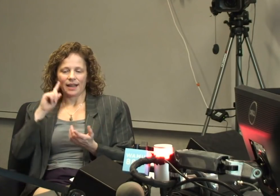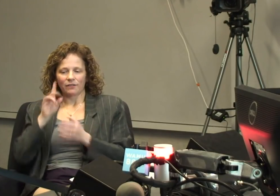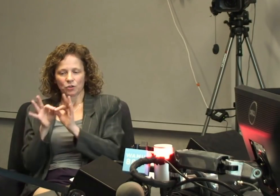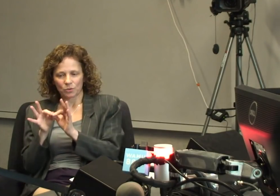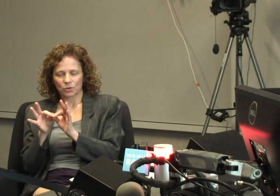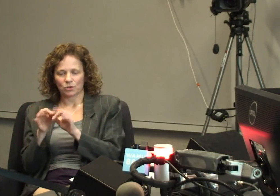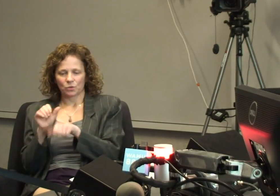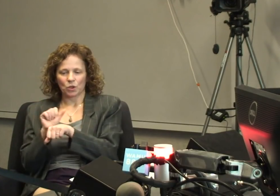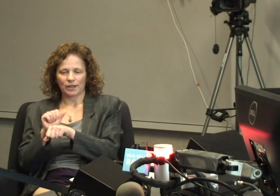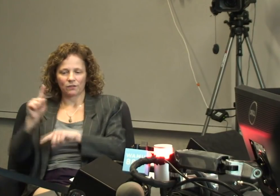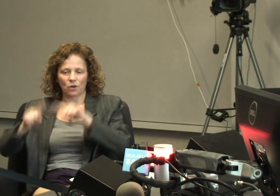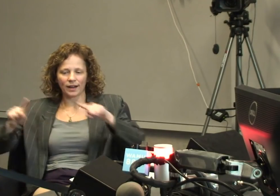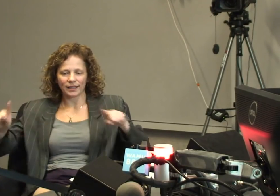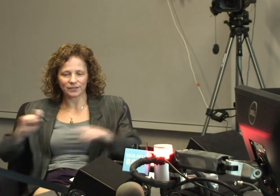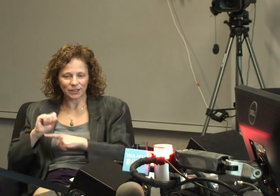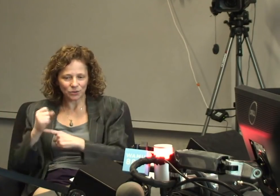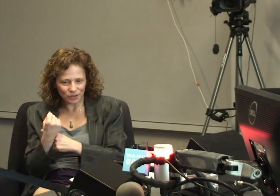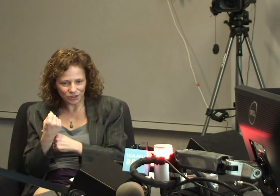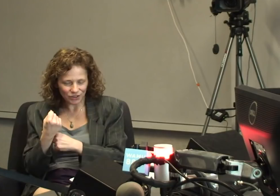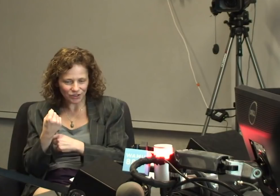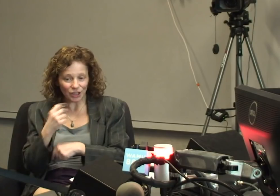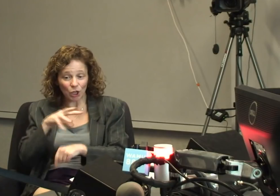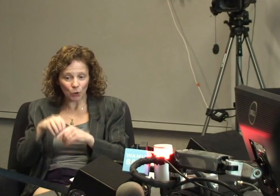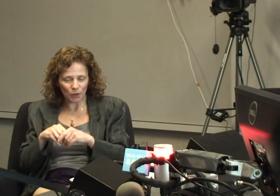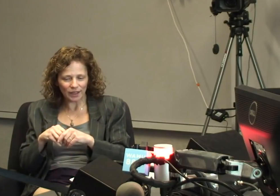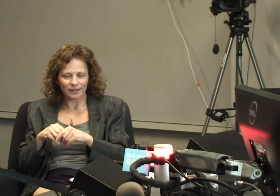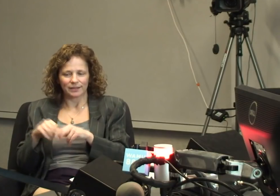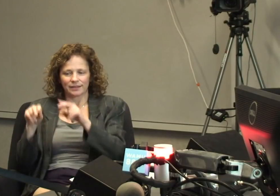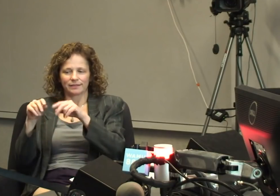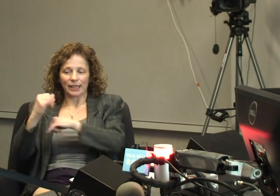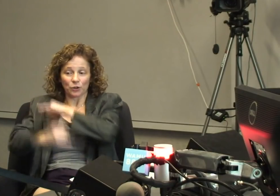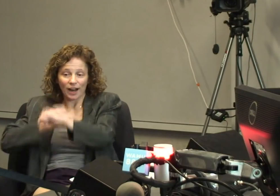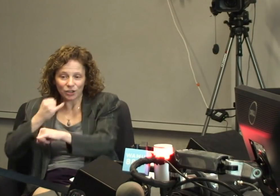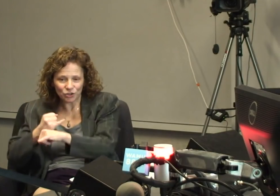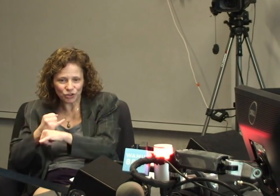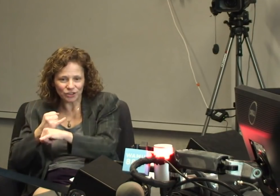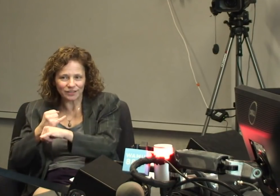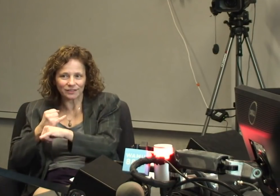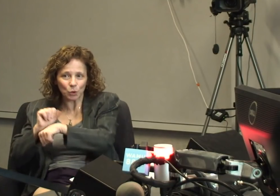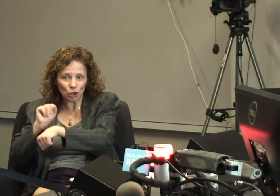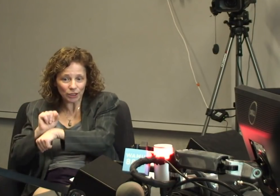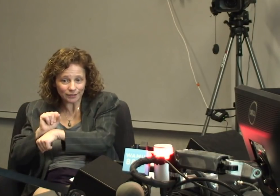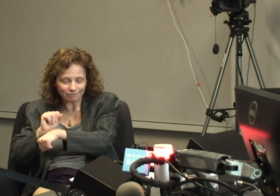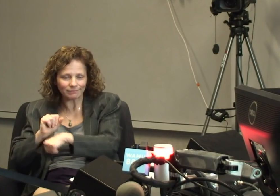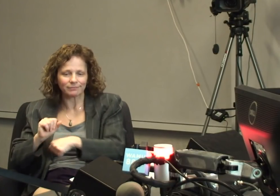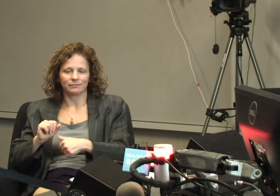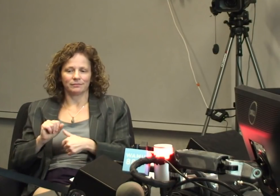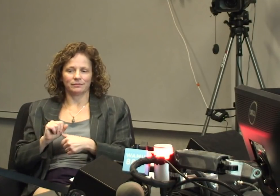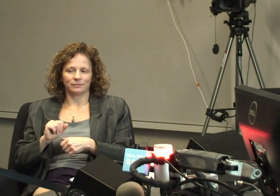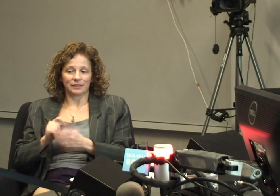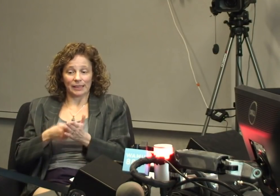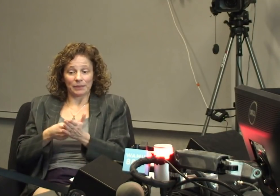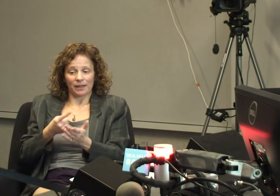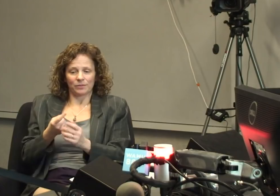And so that being the case, deaf interpreters are working in a variety of different settings, including international settings, international types of